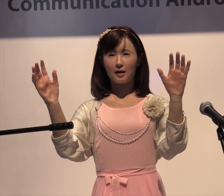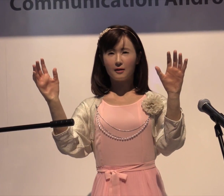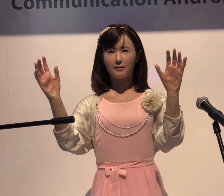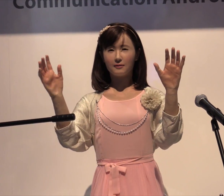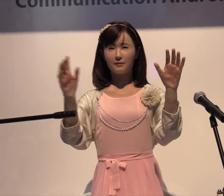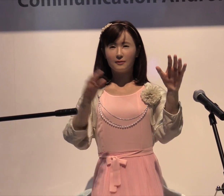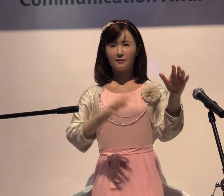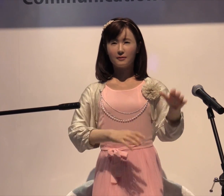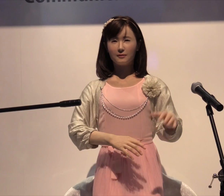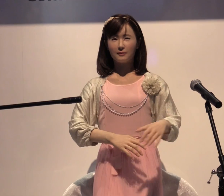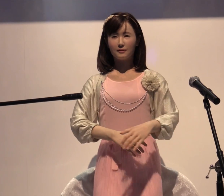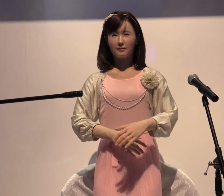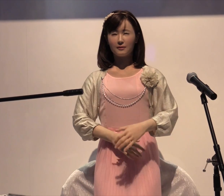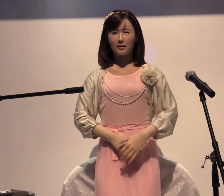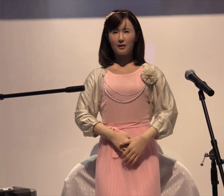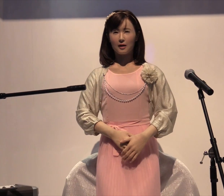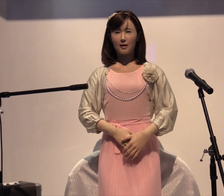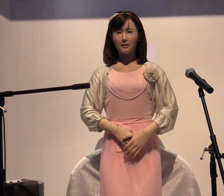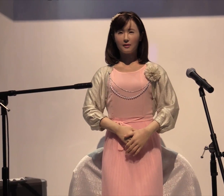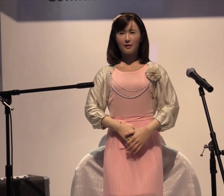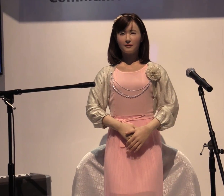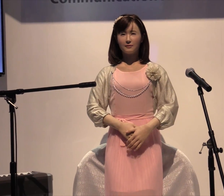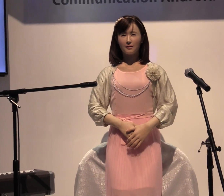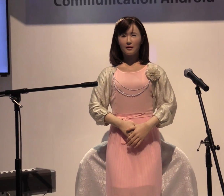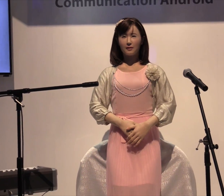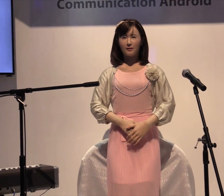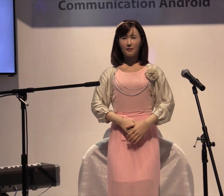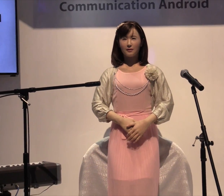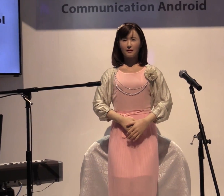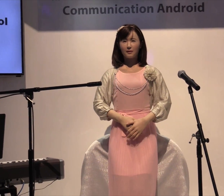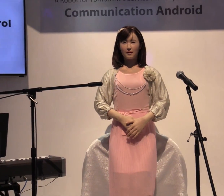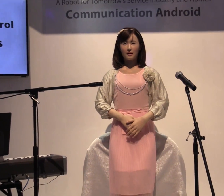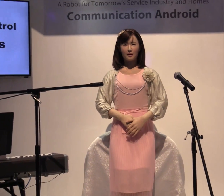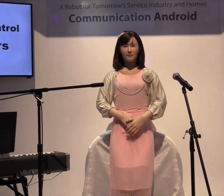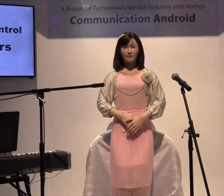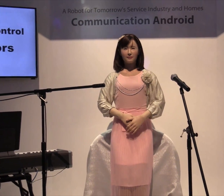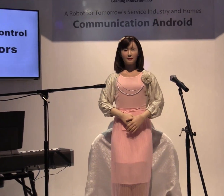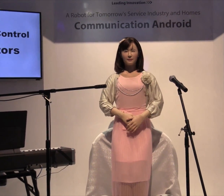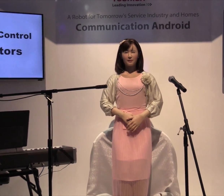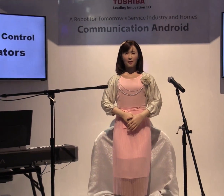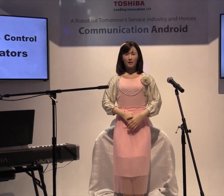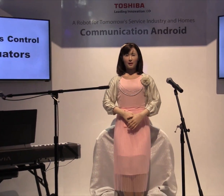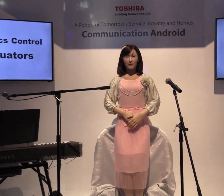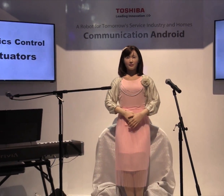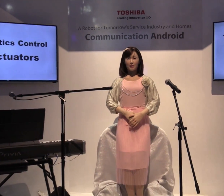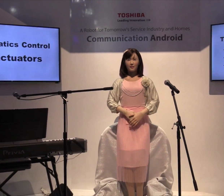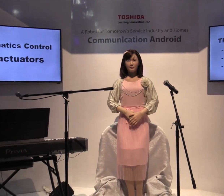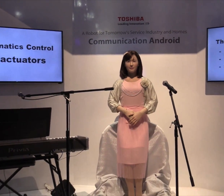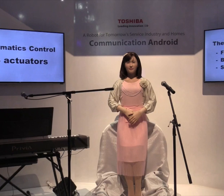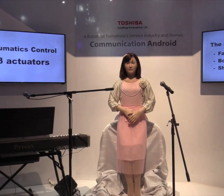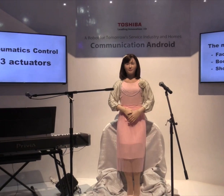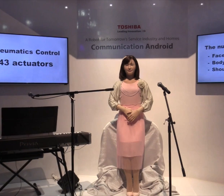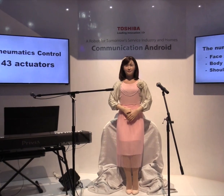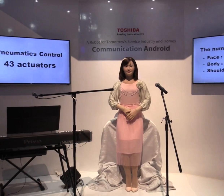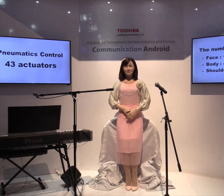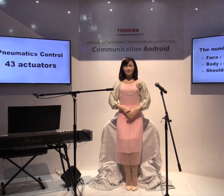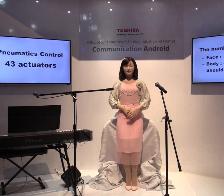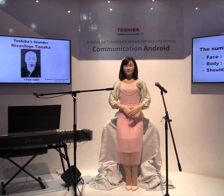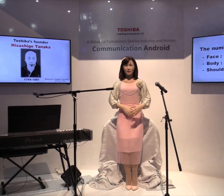These allow me to move foolishly, like a female. I